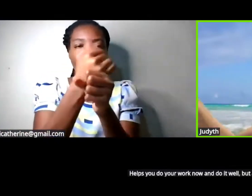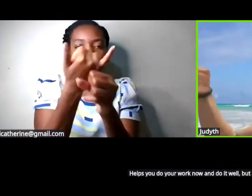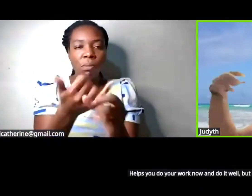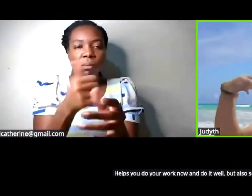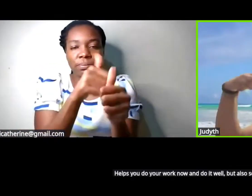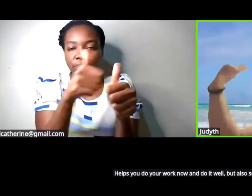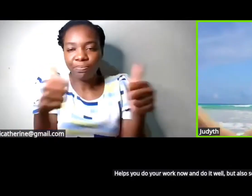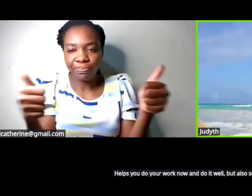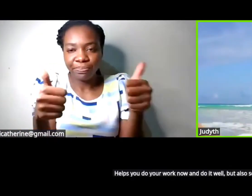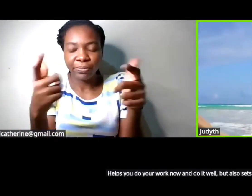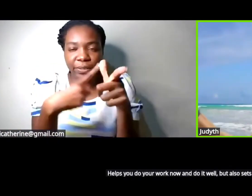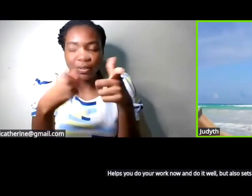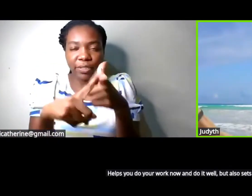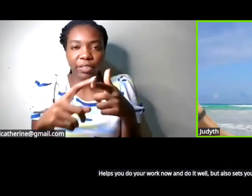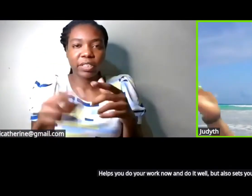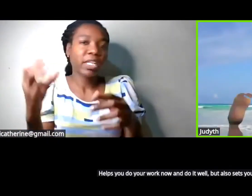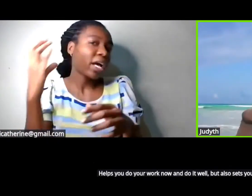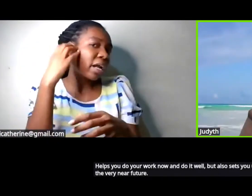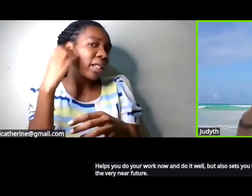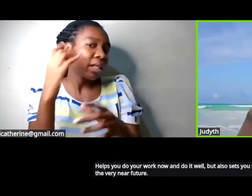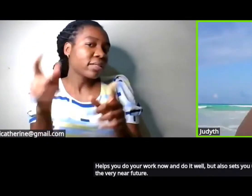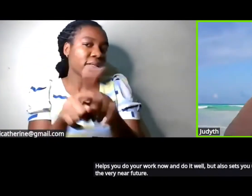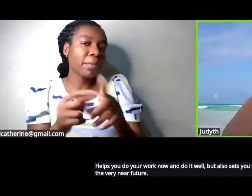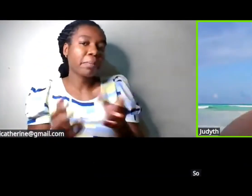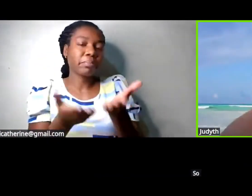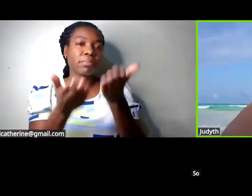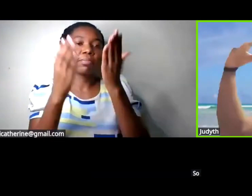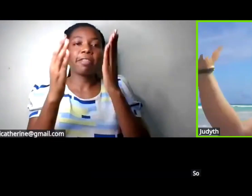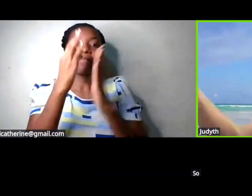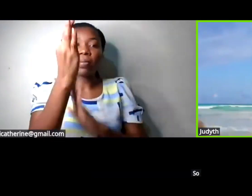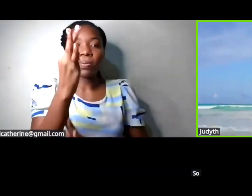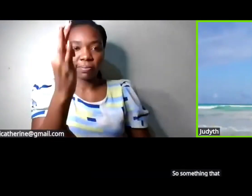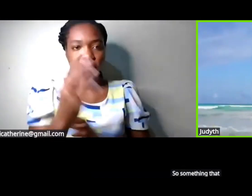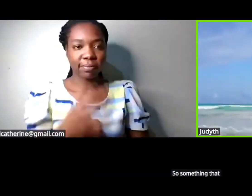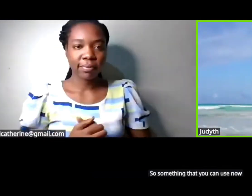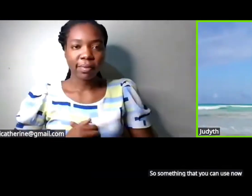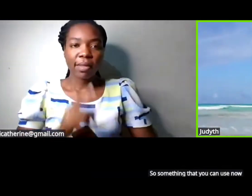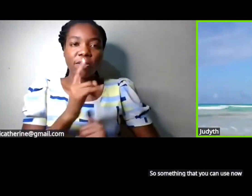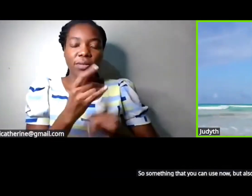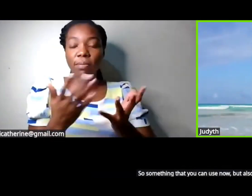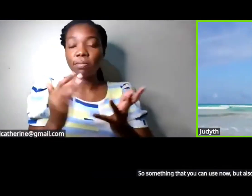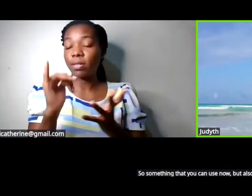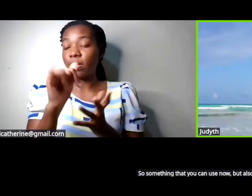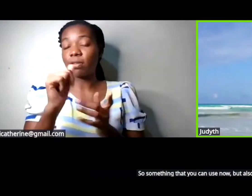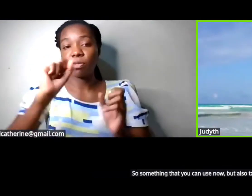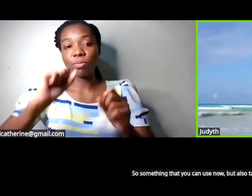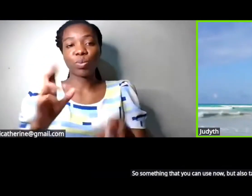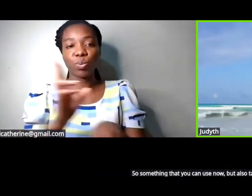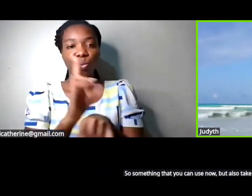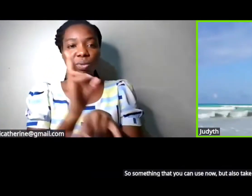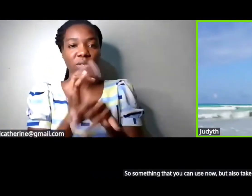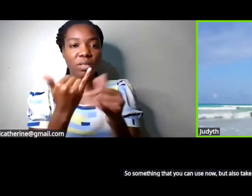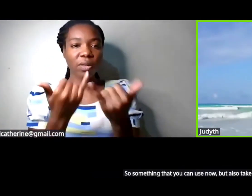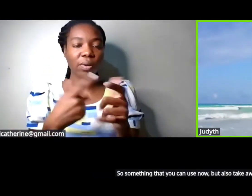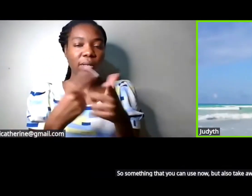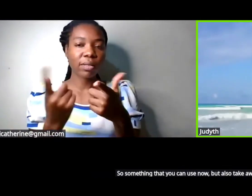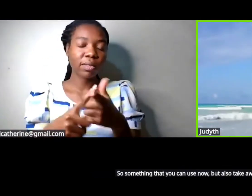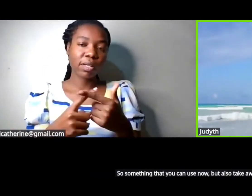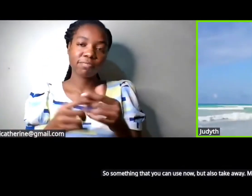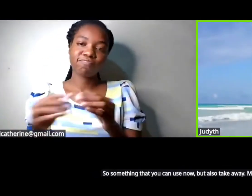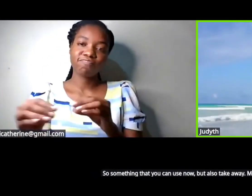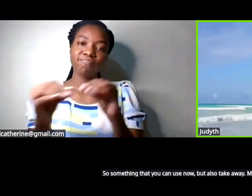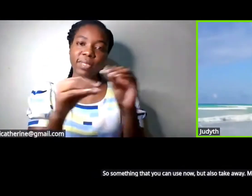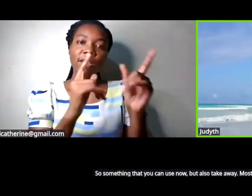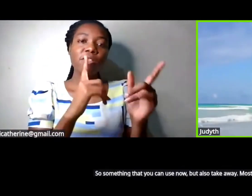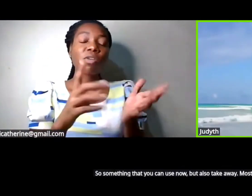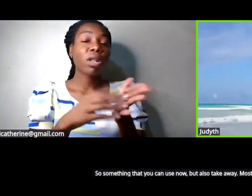career in the very near future. So something that you can use now, but also take away. Most learners or most employees